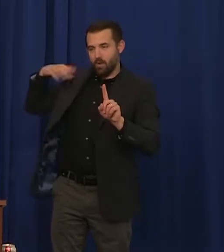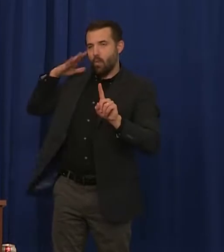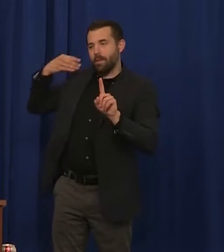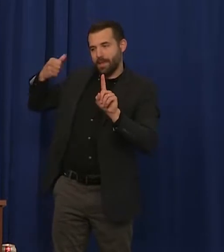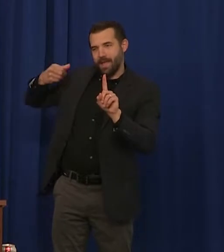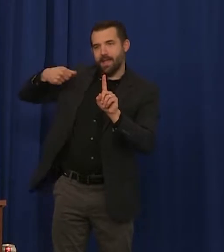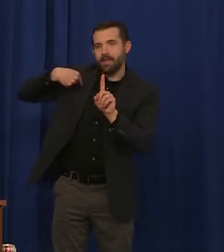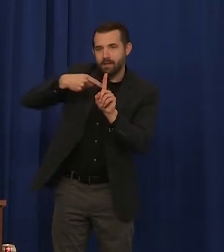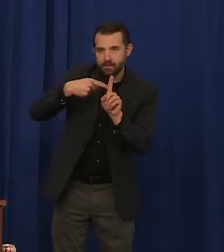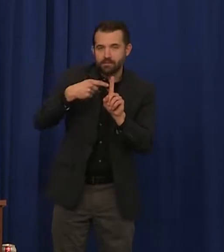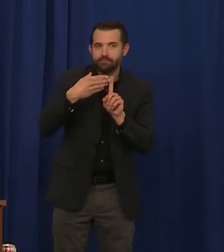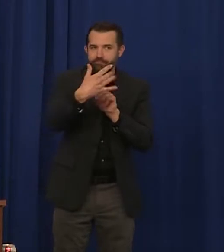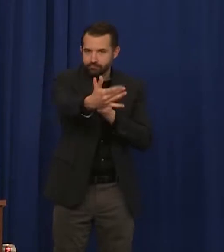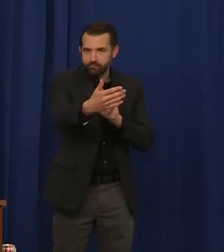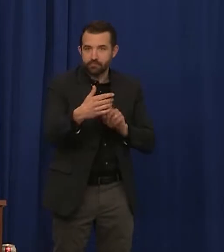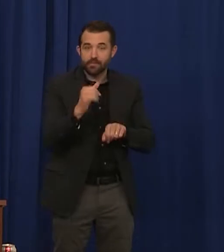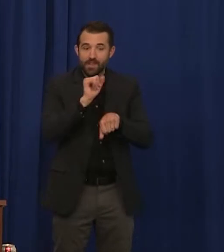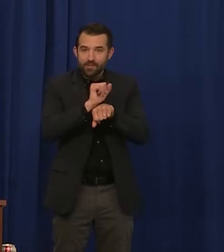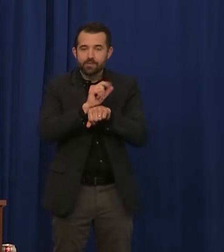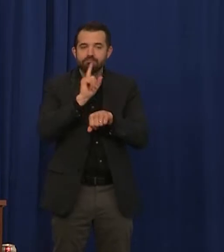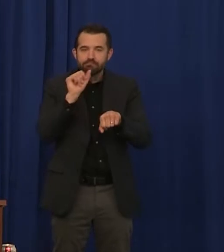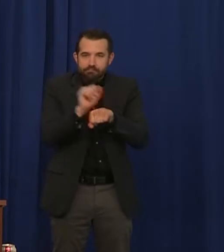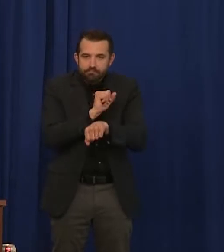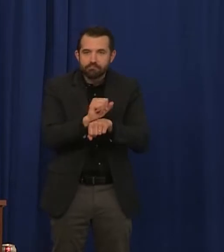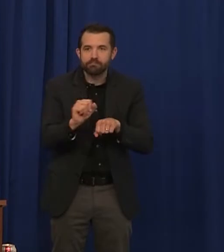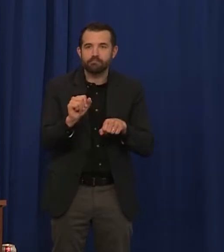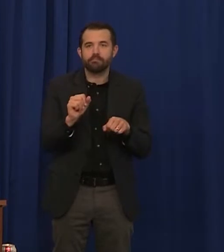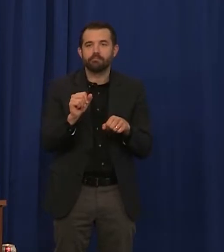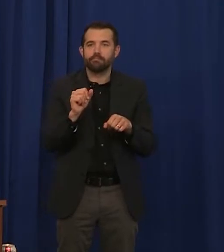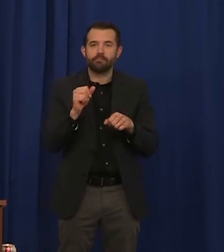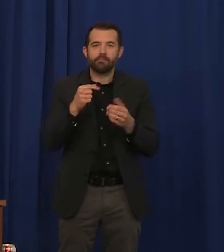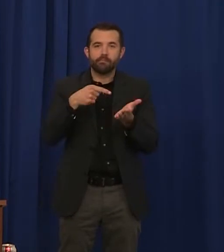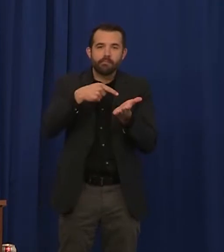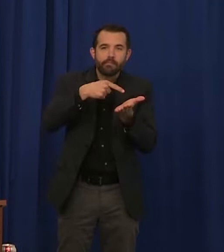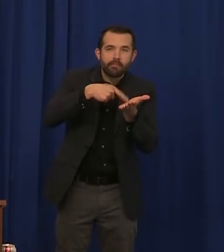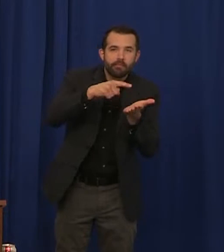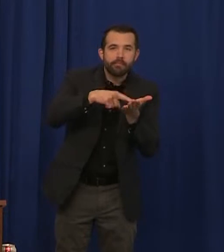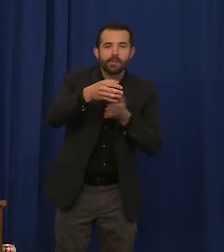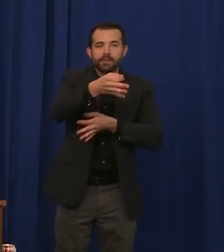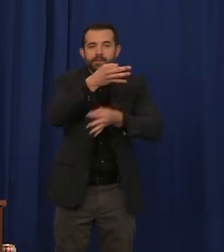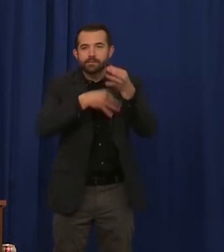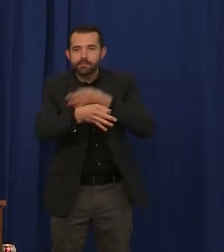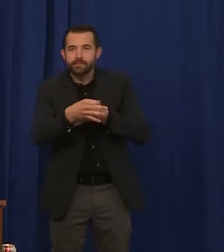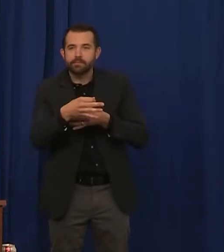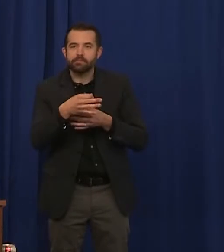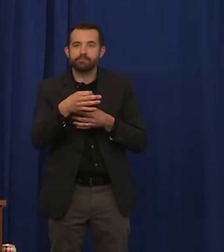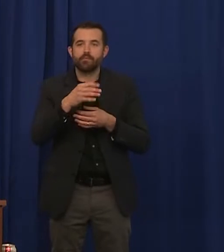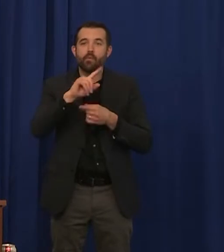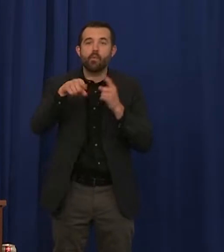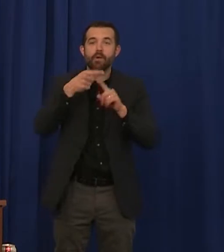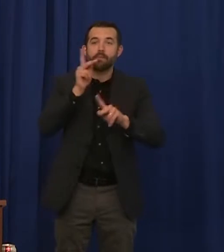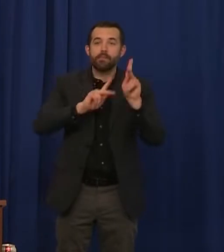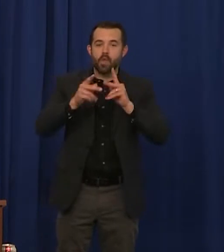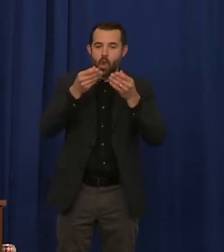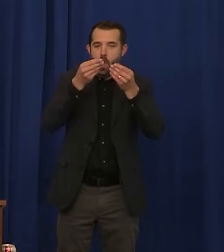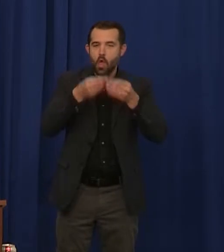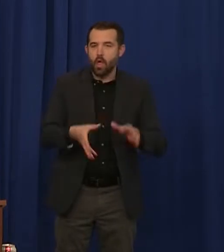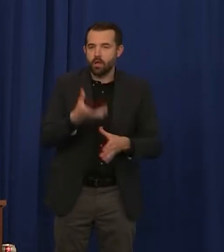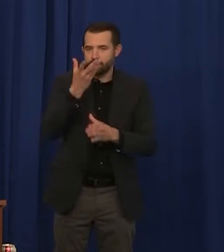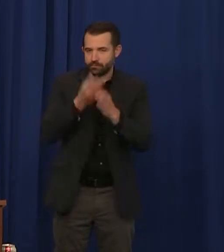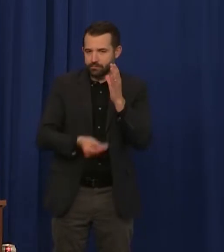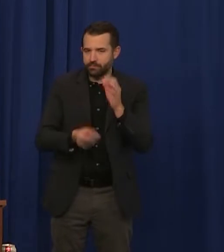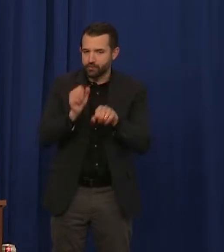their jobs through no fault of their own. COVID-19's arrival definitely fits that